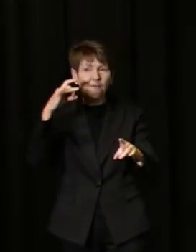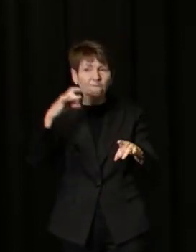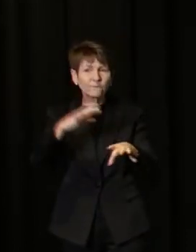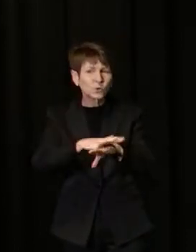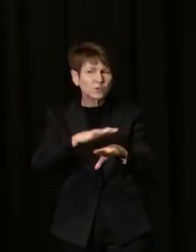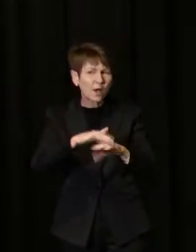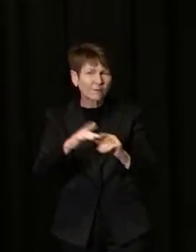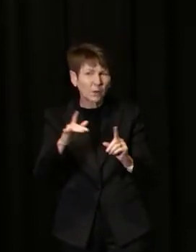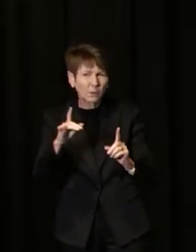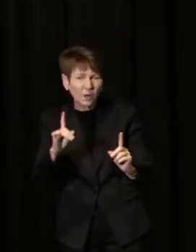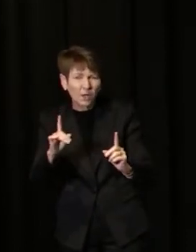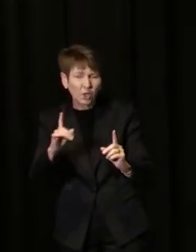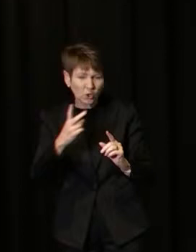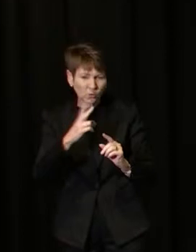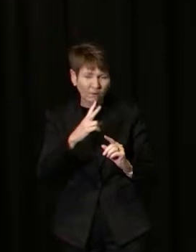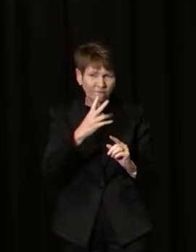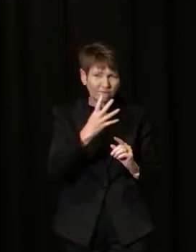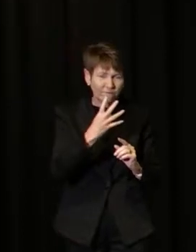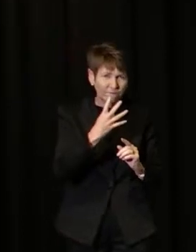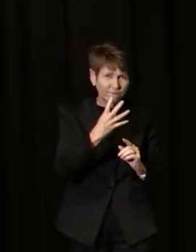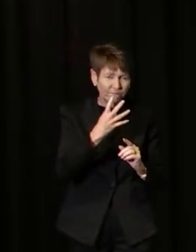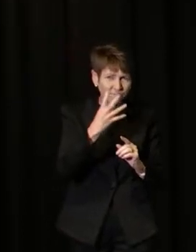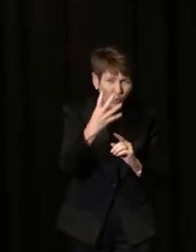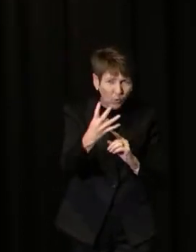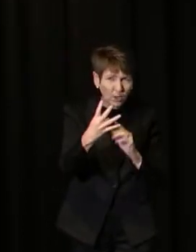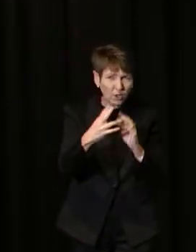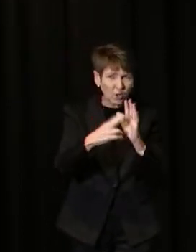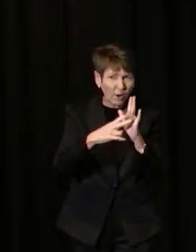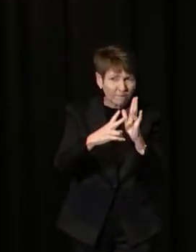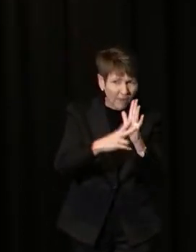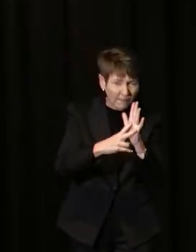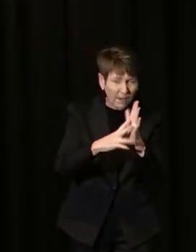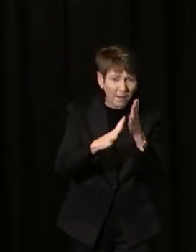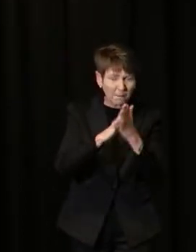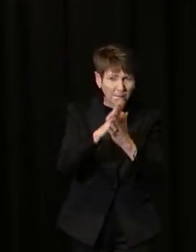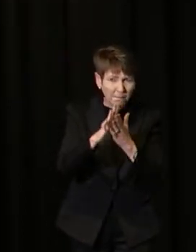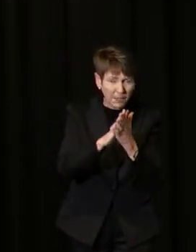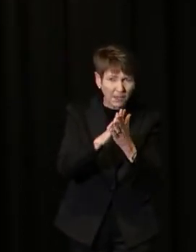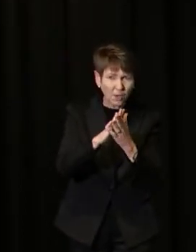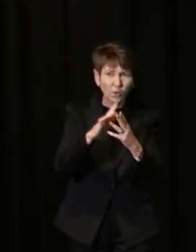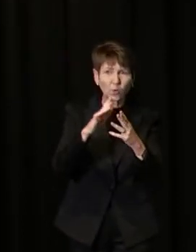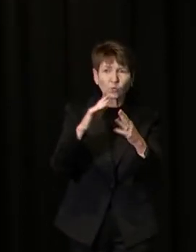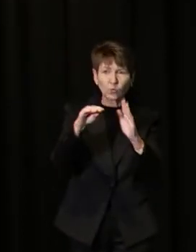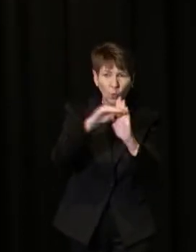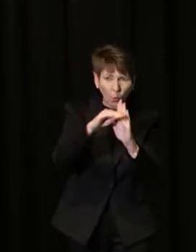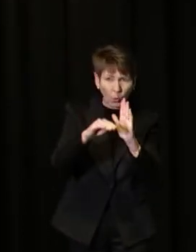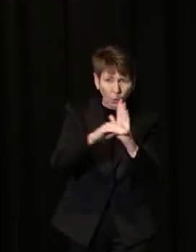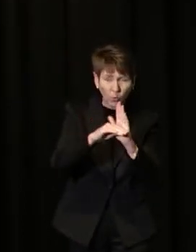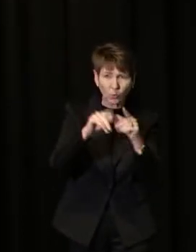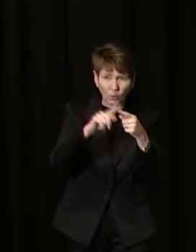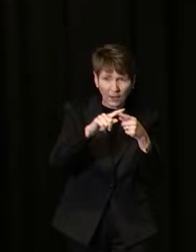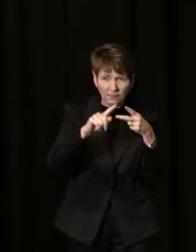limits. However, we will have to set what's the capacity of a venue,